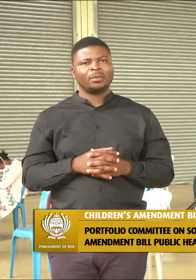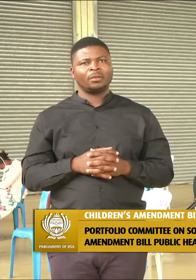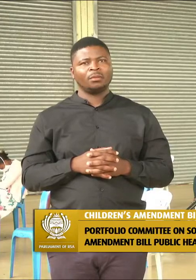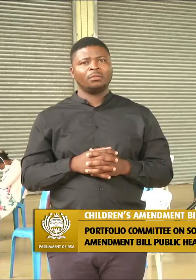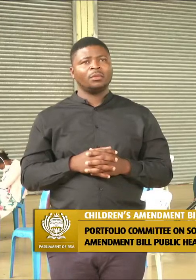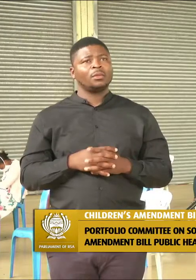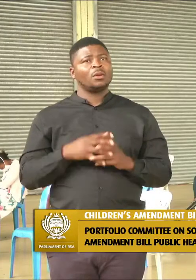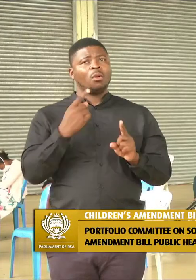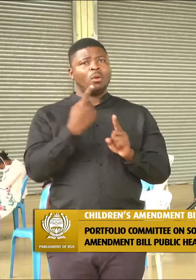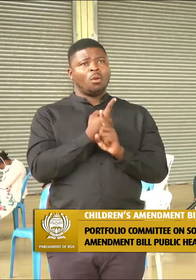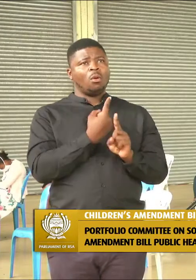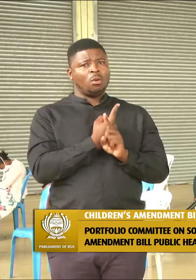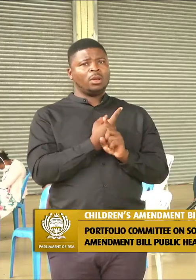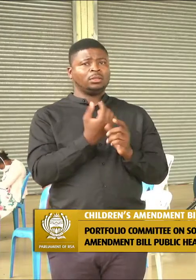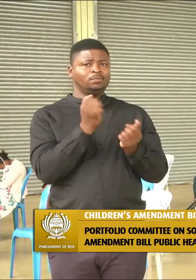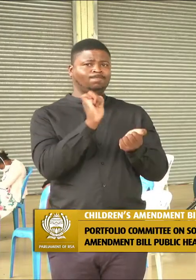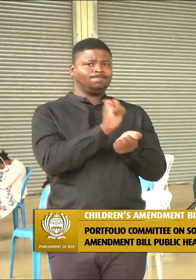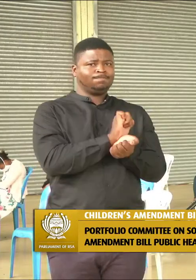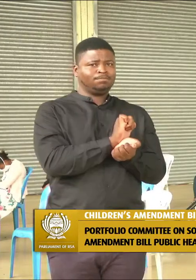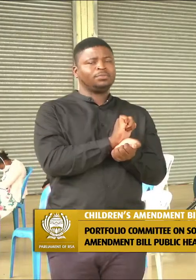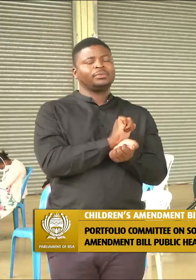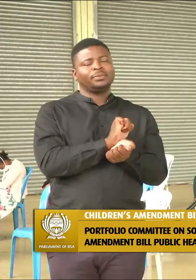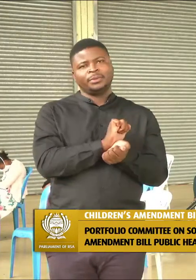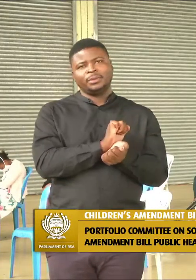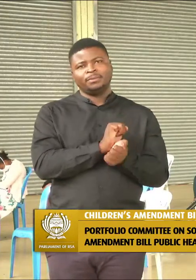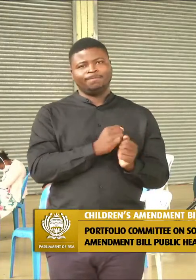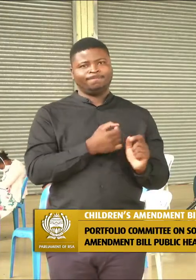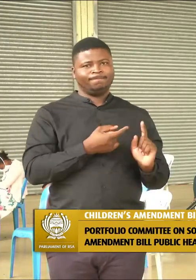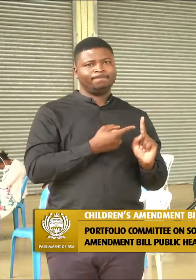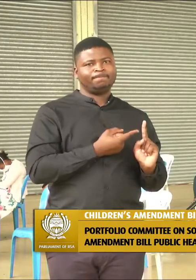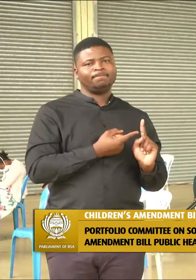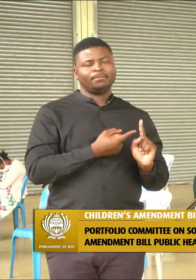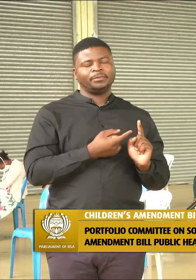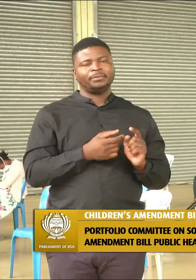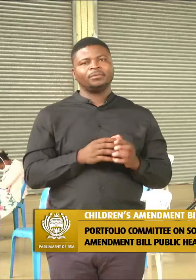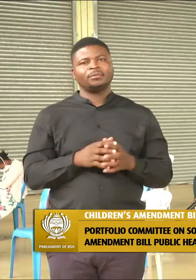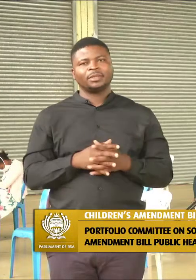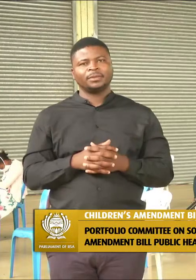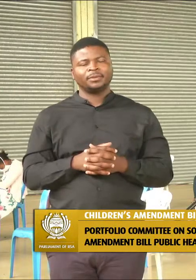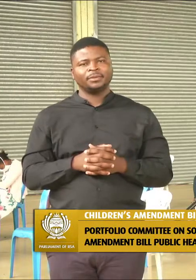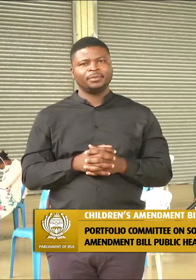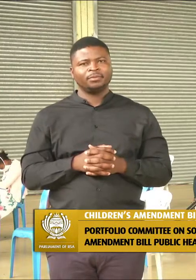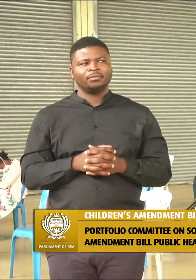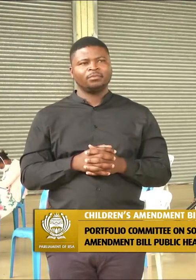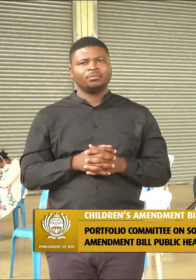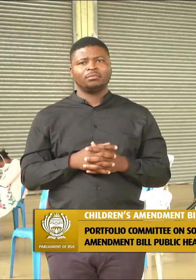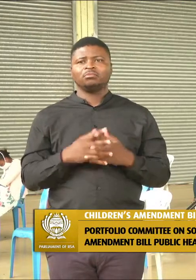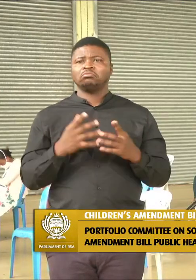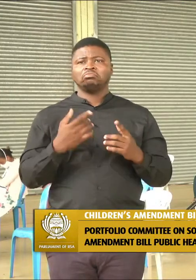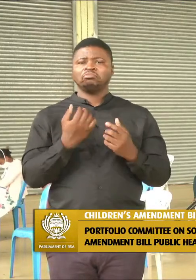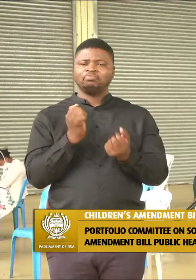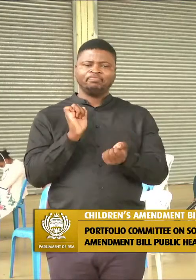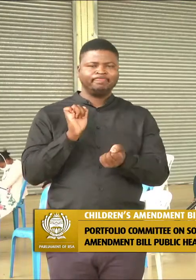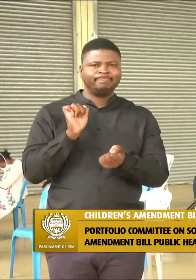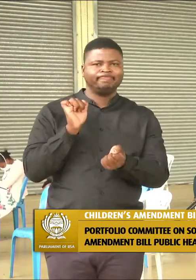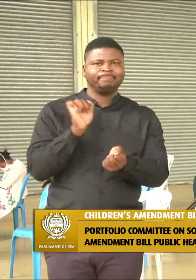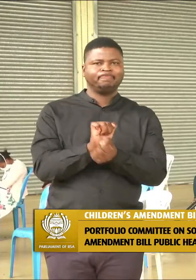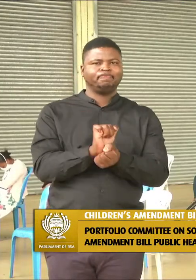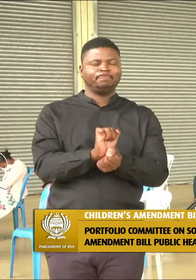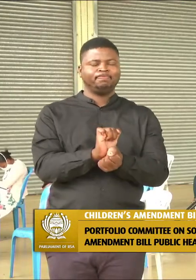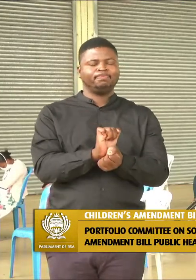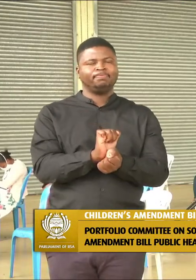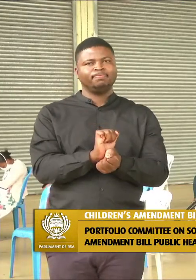police stations, bebe sebehudulwa ke beyofakwa lapha e-station zamaphoyisa put in lockups